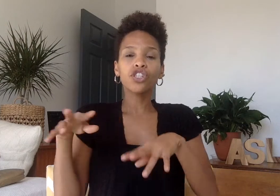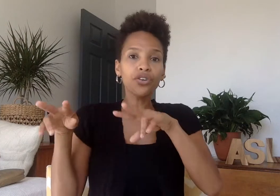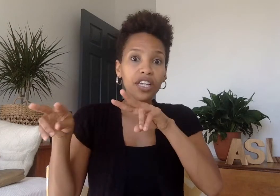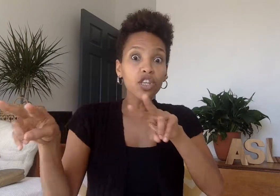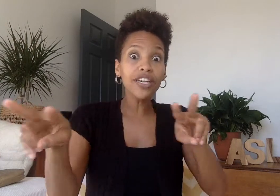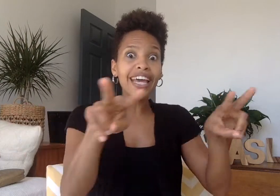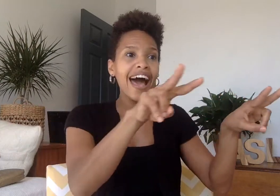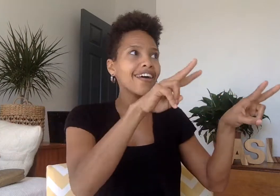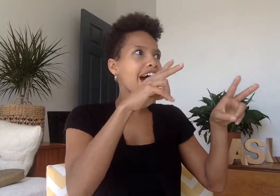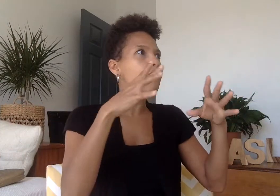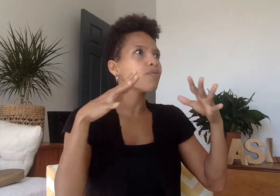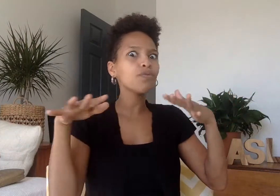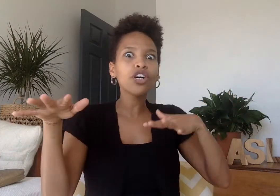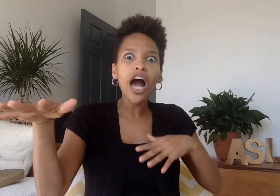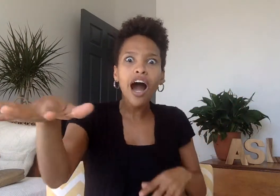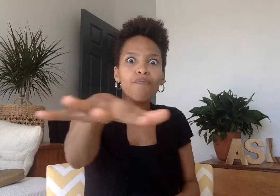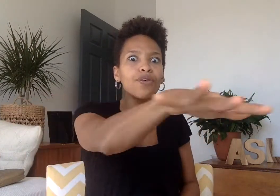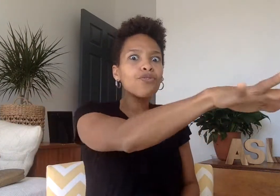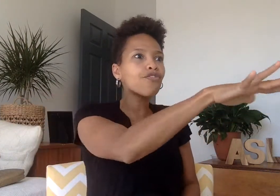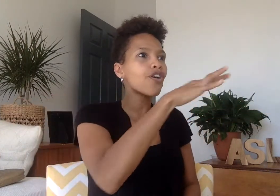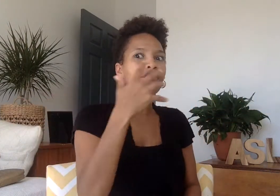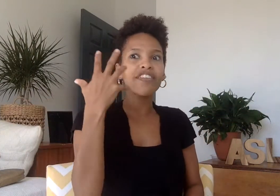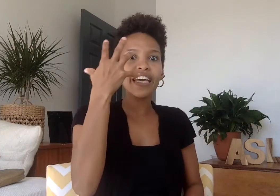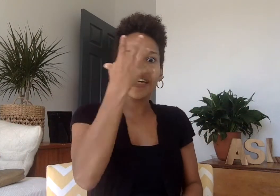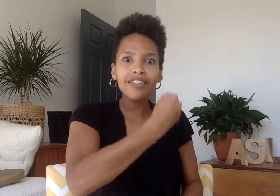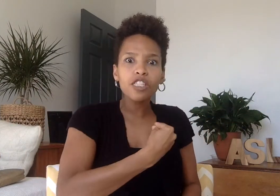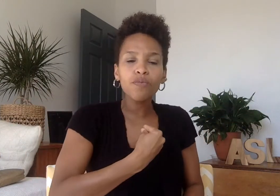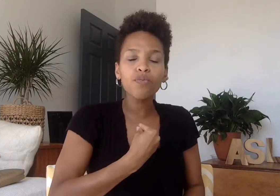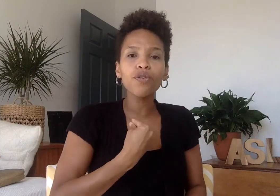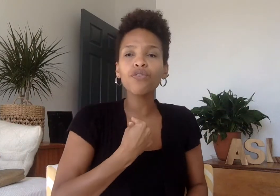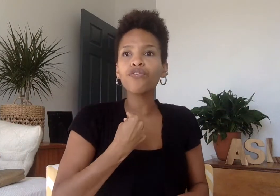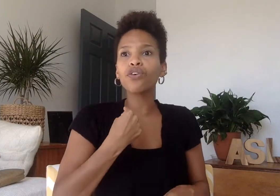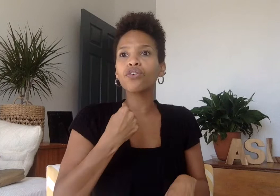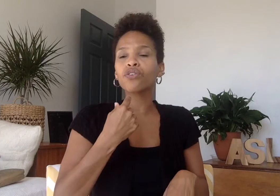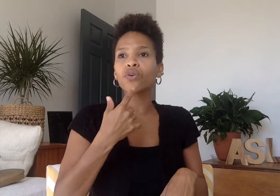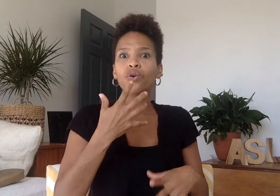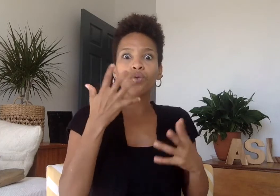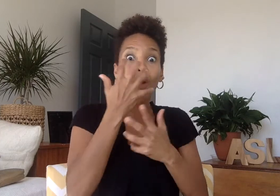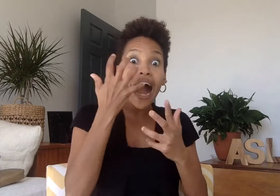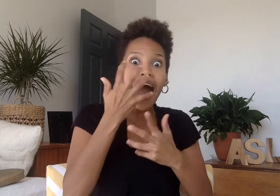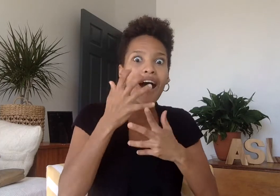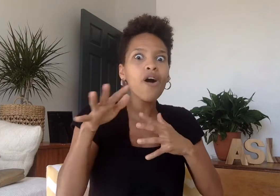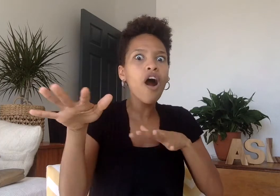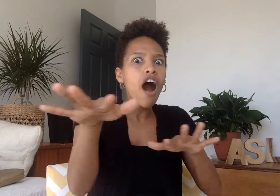Certainly looking at how beautiful everything is. It's beautiful, or wow.